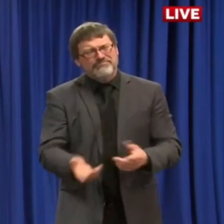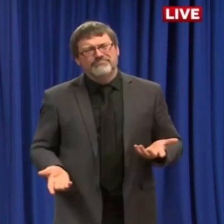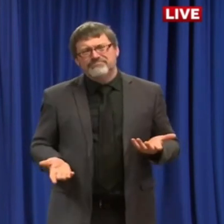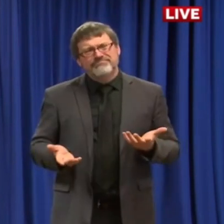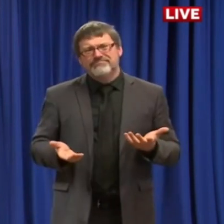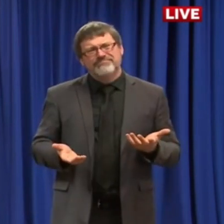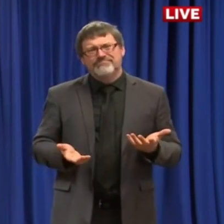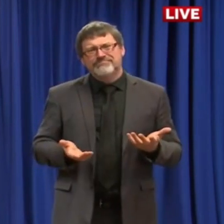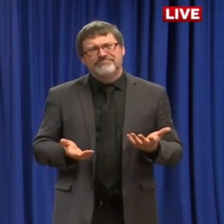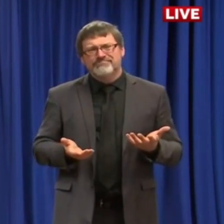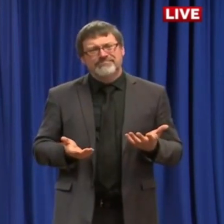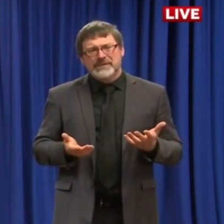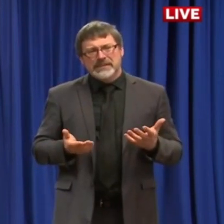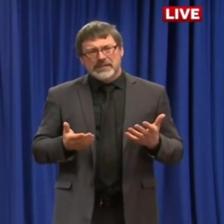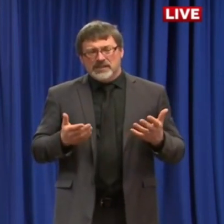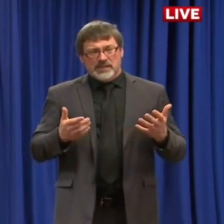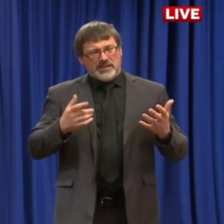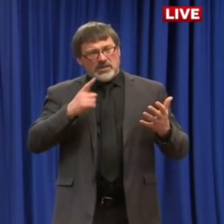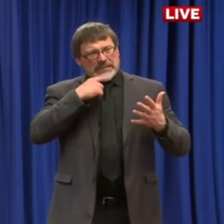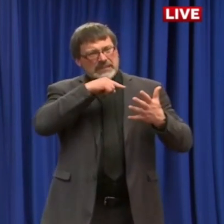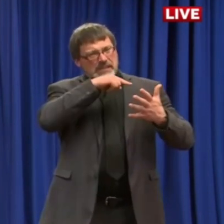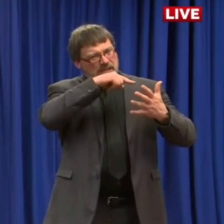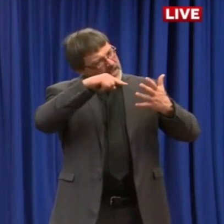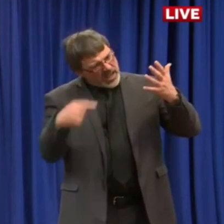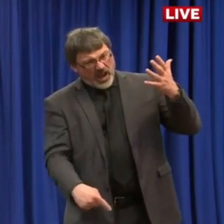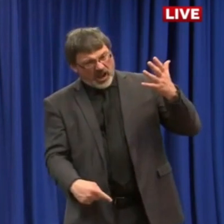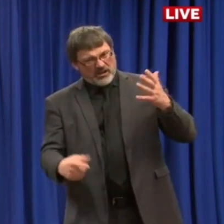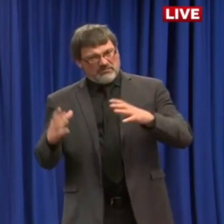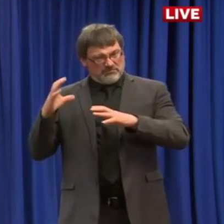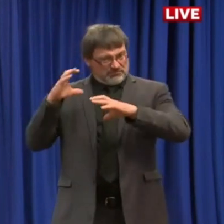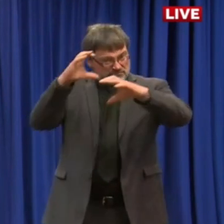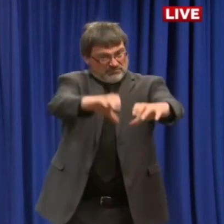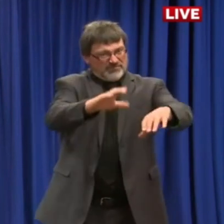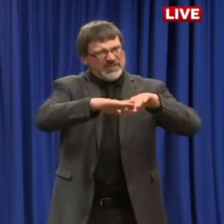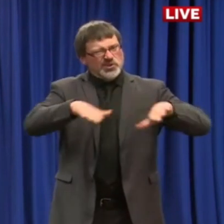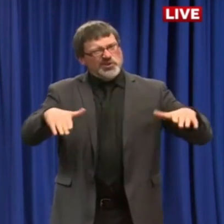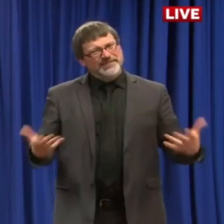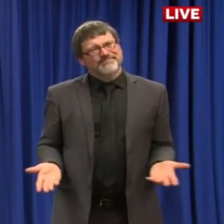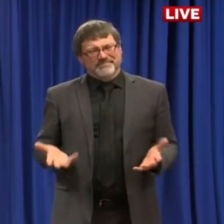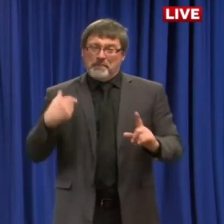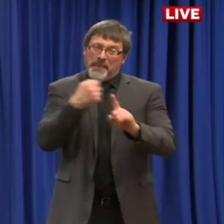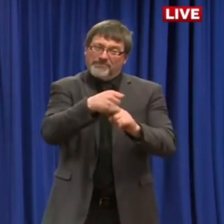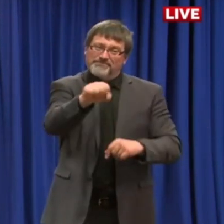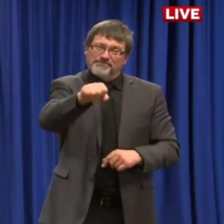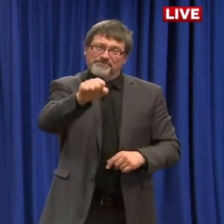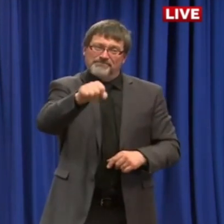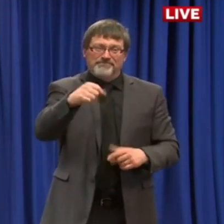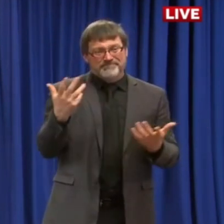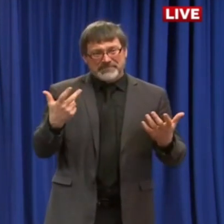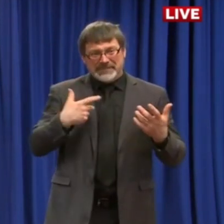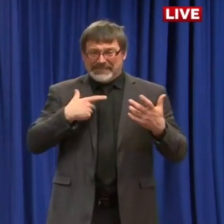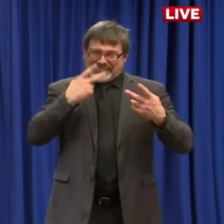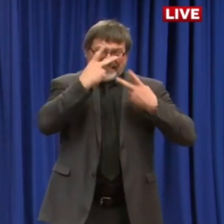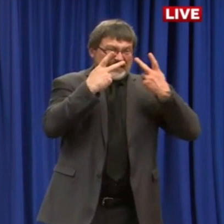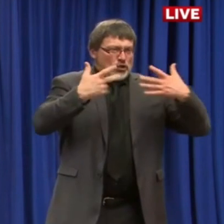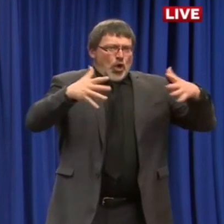are absolutely huge. I think we're going to find as we go through the summer and into August that there's a lot of these gaps, there's a lot of need for services, and